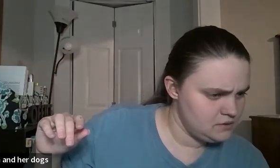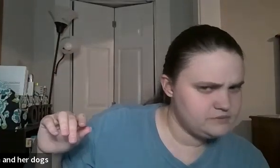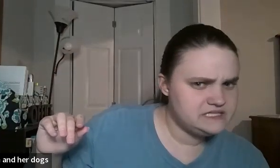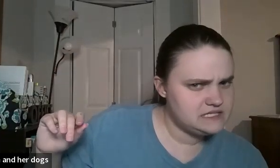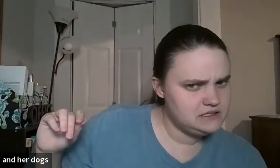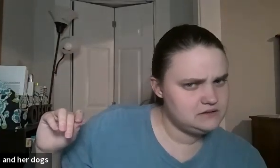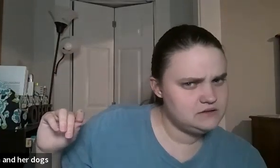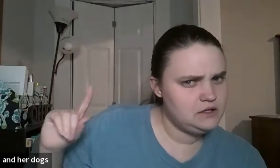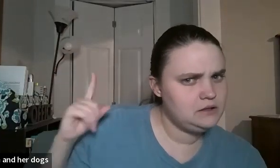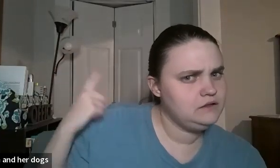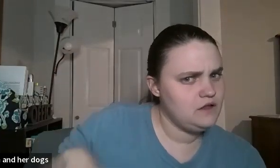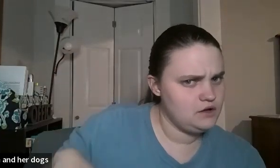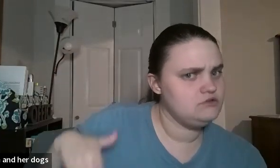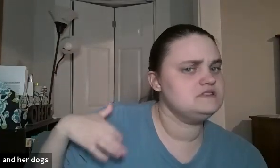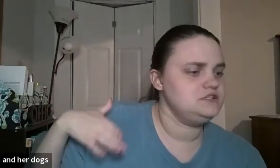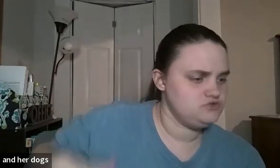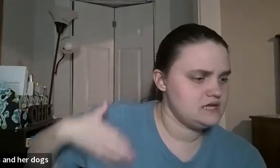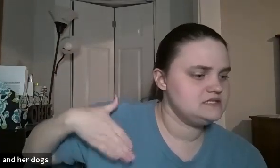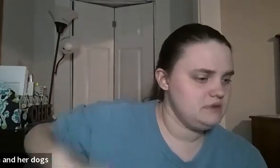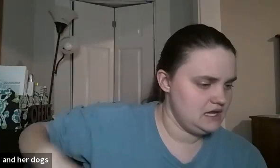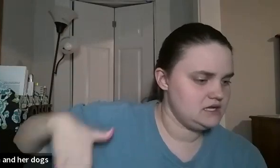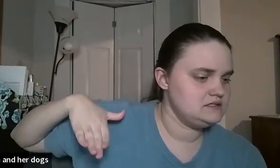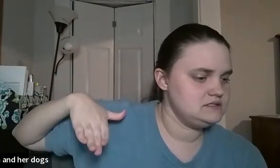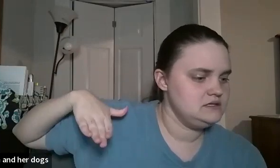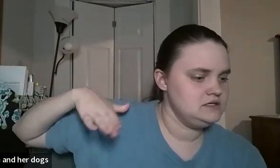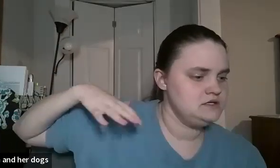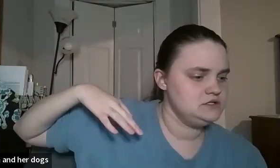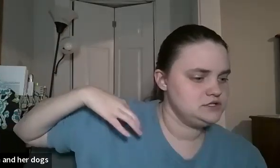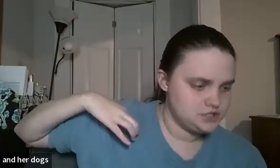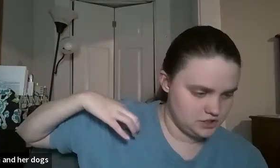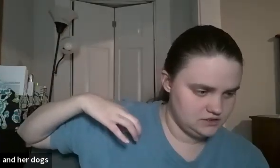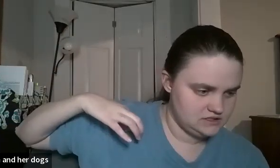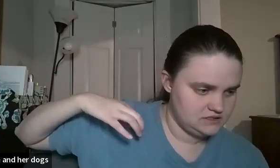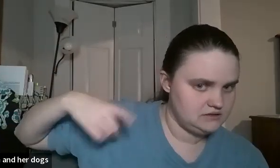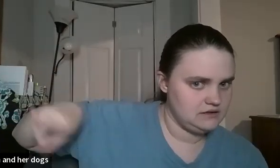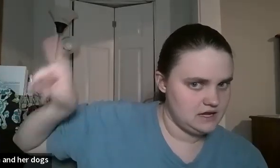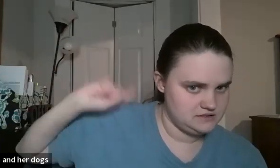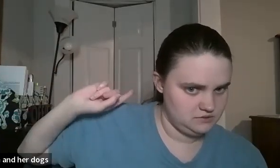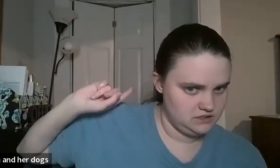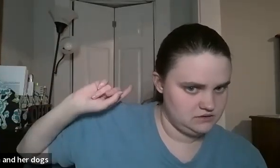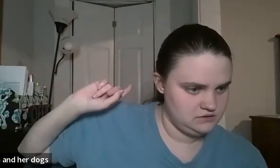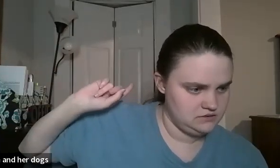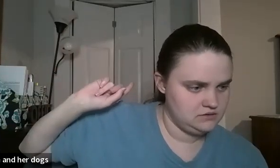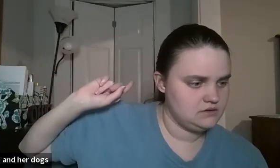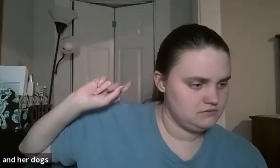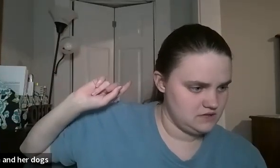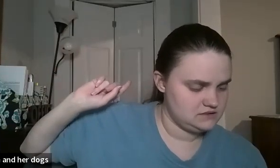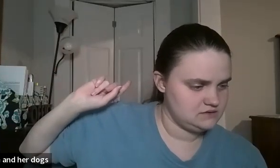We did clothes like dress, pants, shirt last week. That's